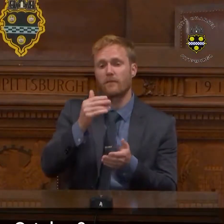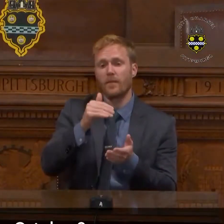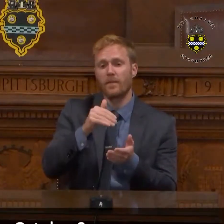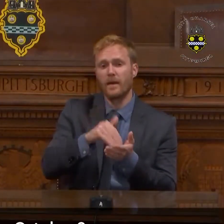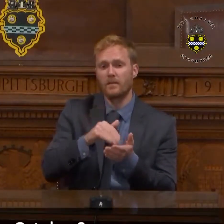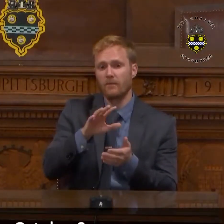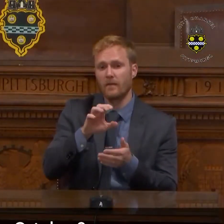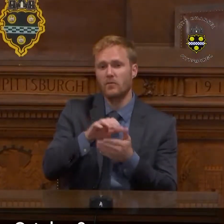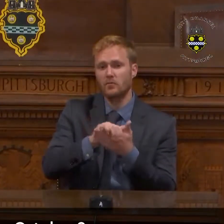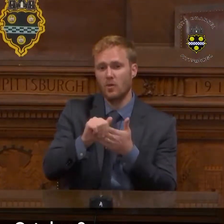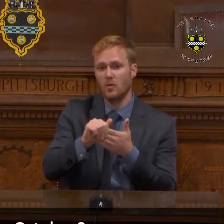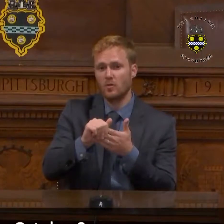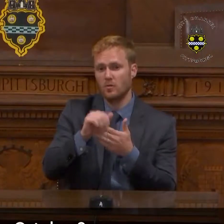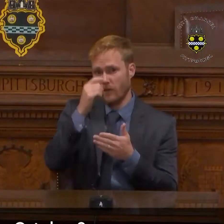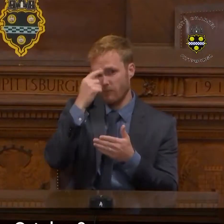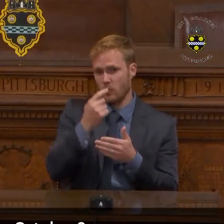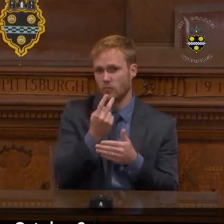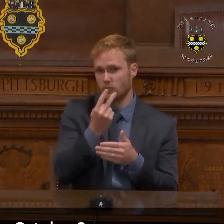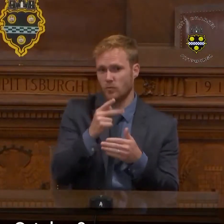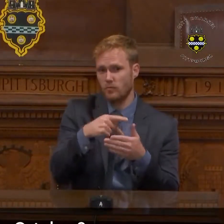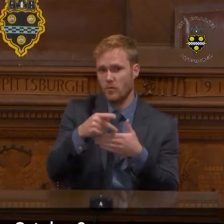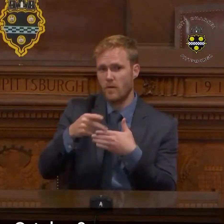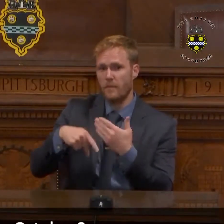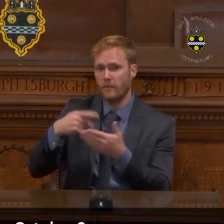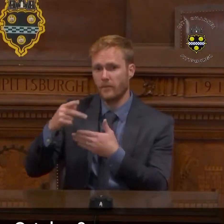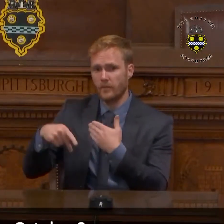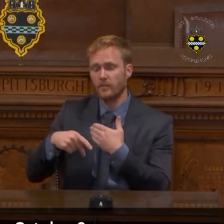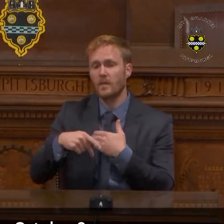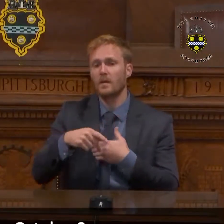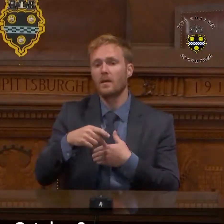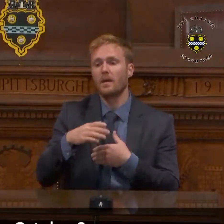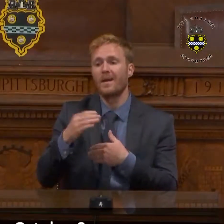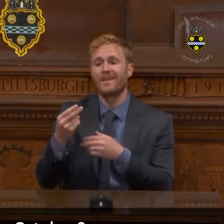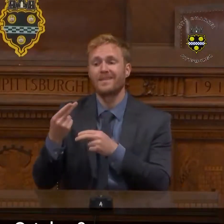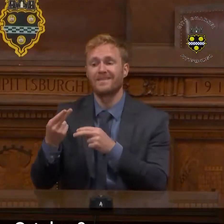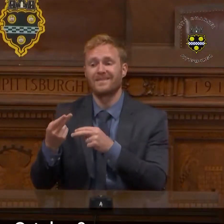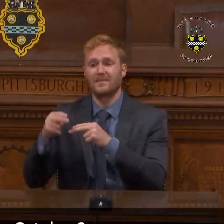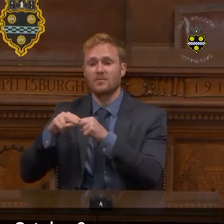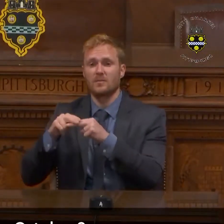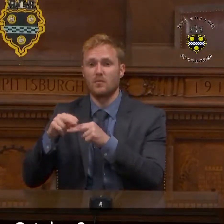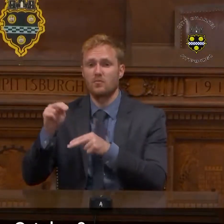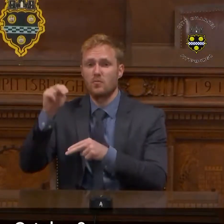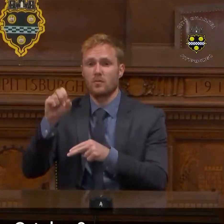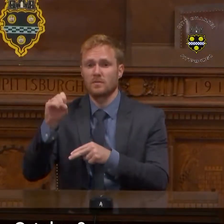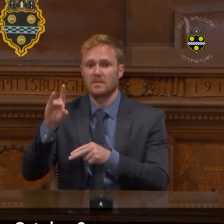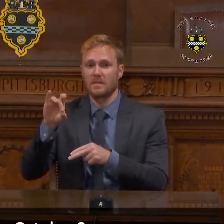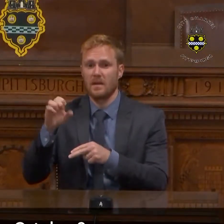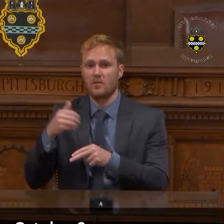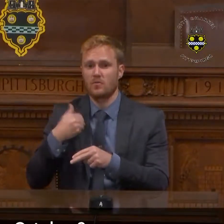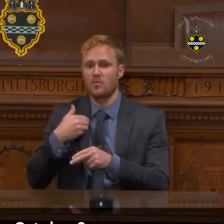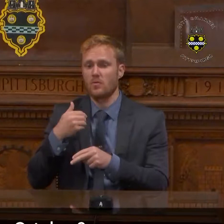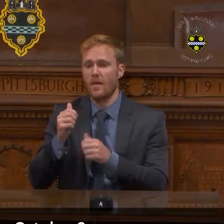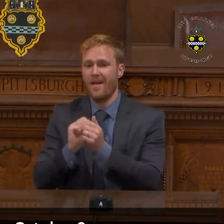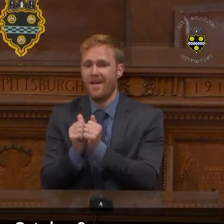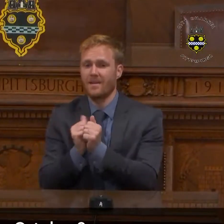$12,500 and increasing Northside Youth Athletic Association by